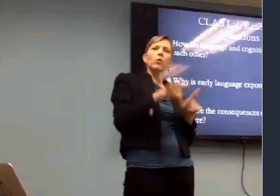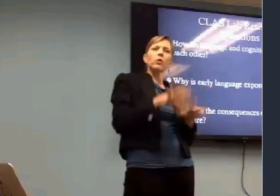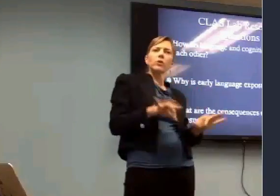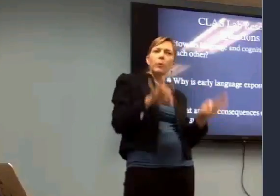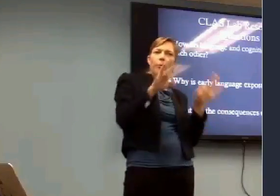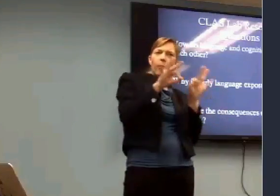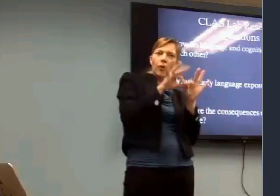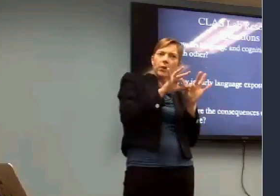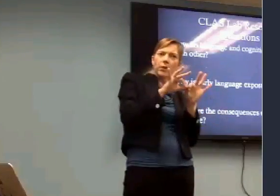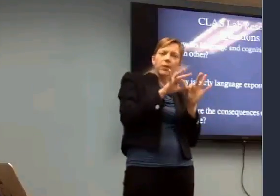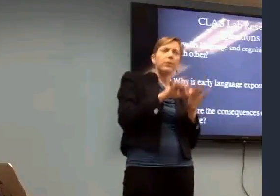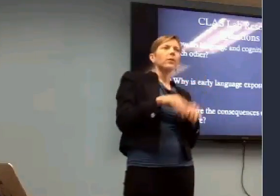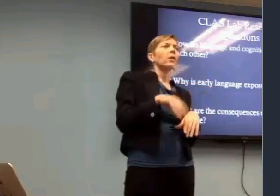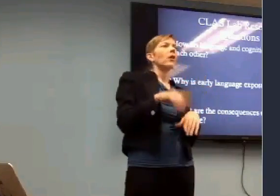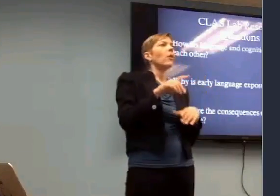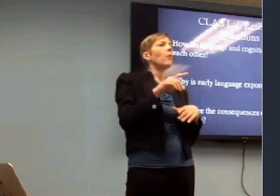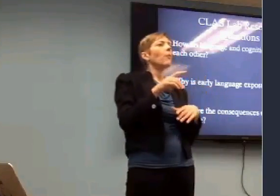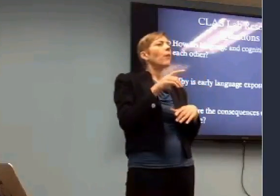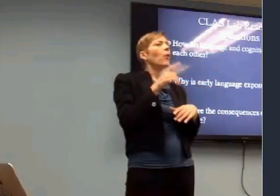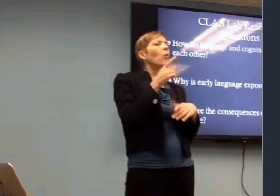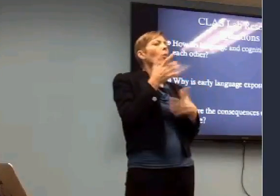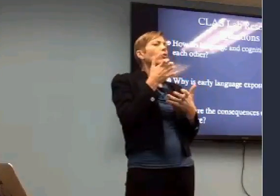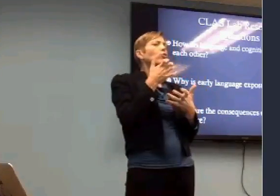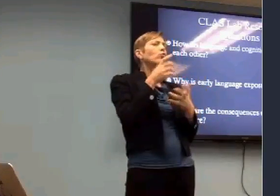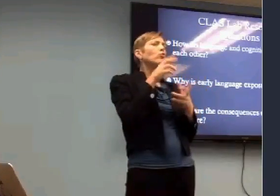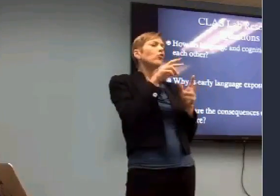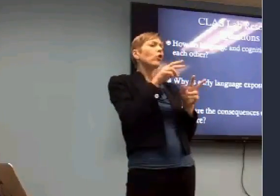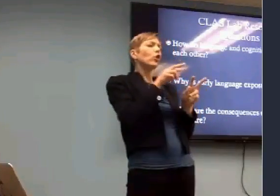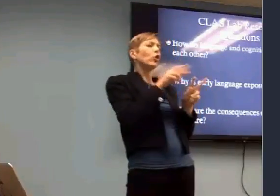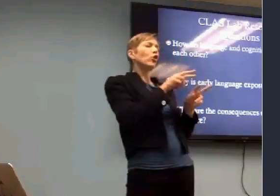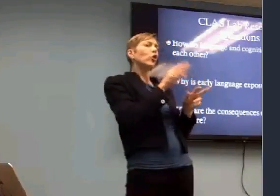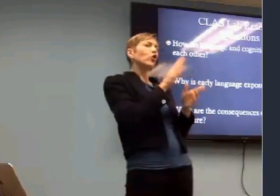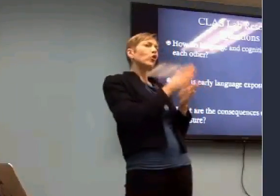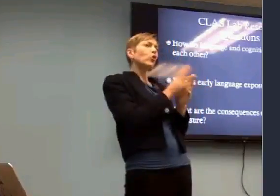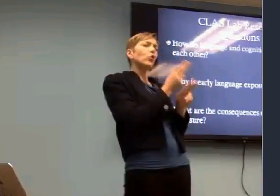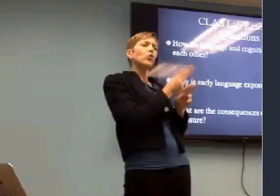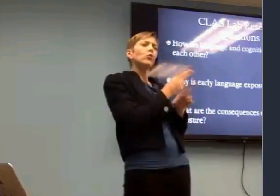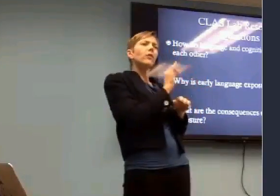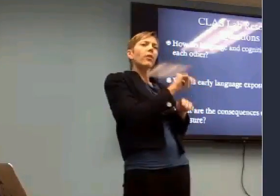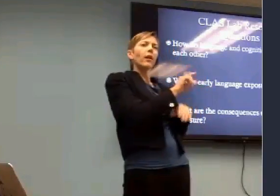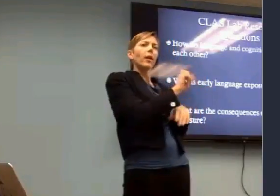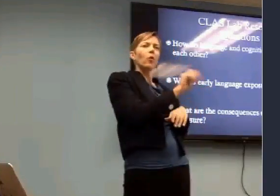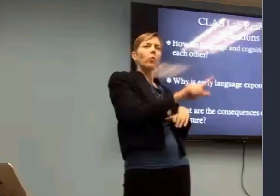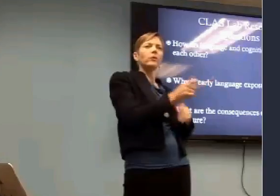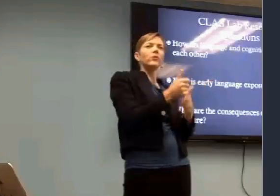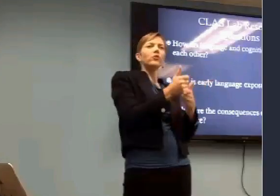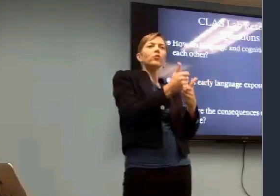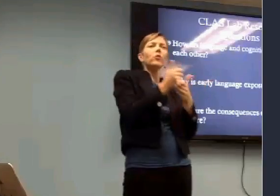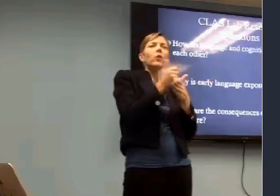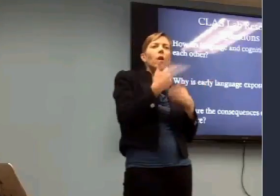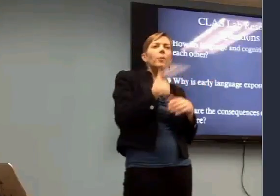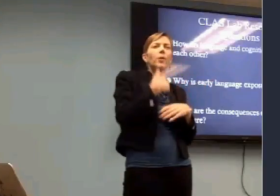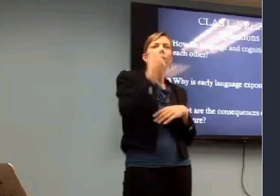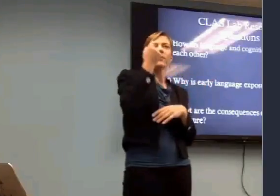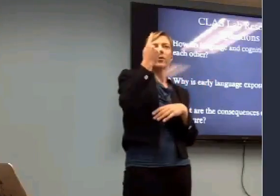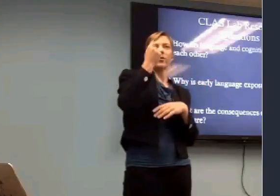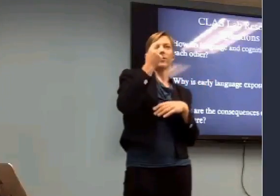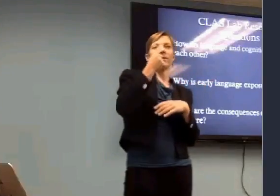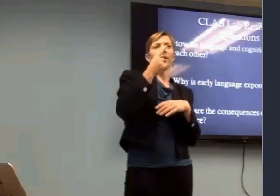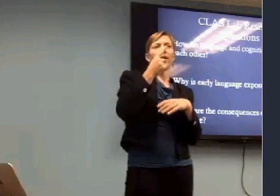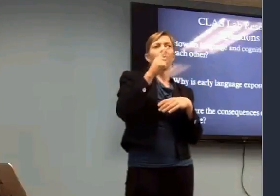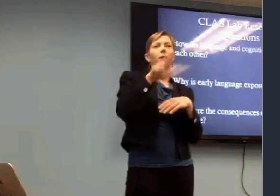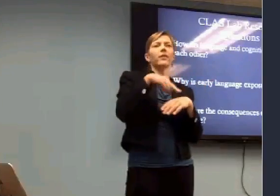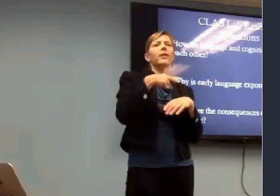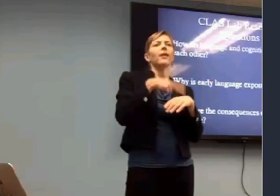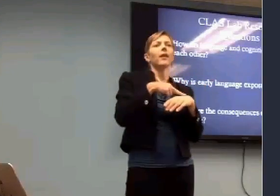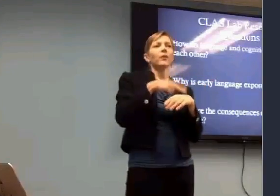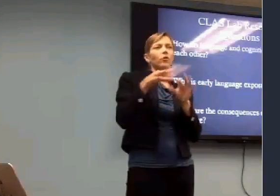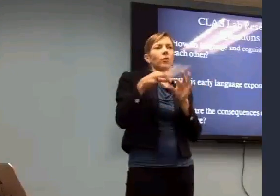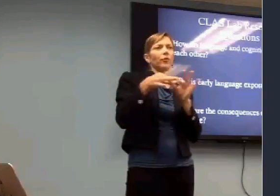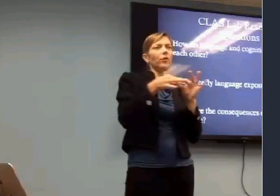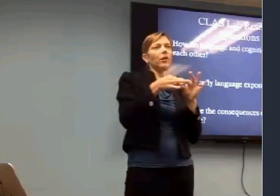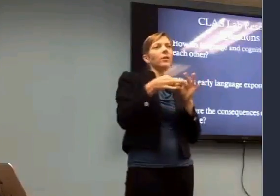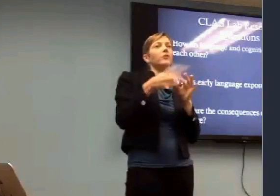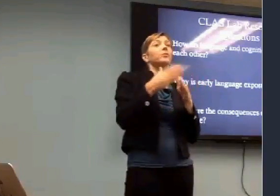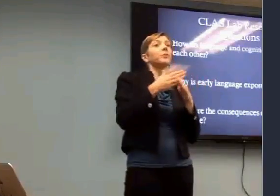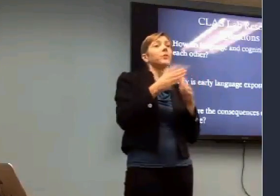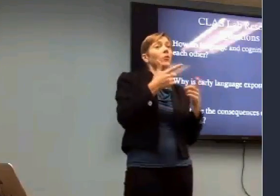So why is early language exposure so important? We want to use this question to help us to understand the nature of